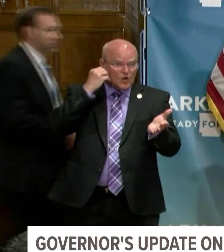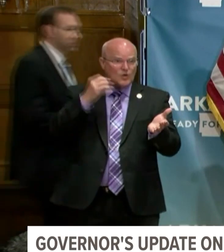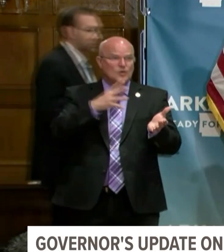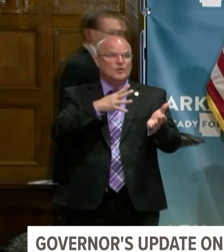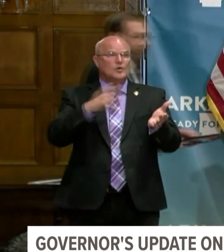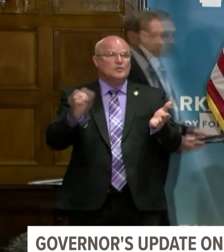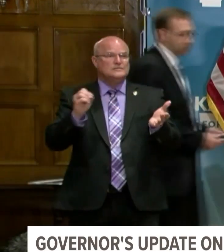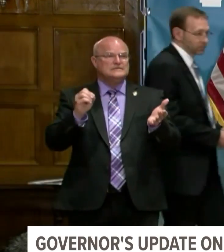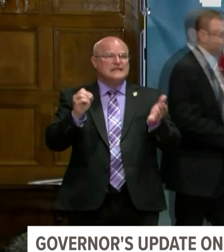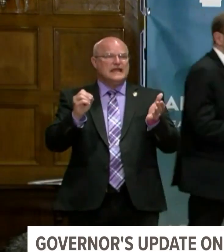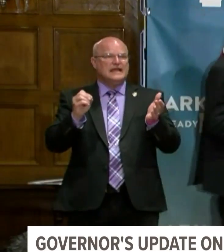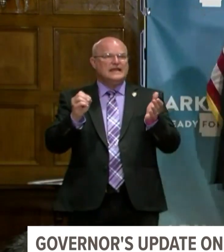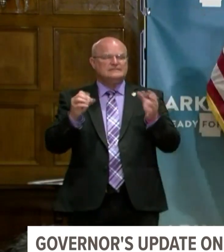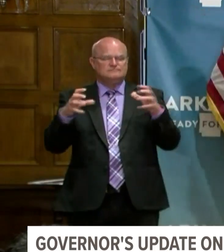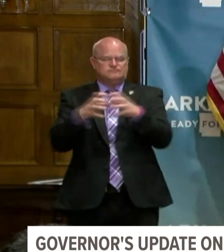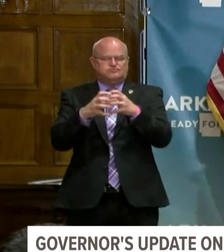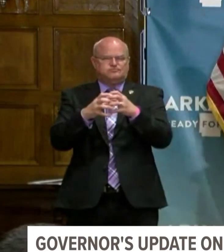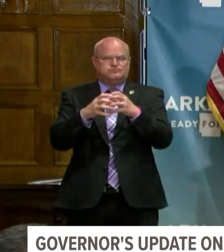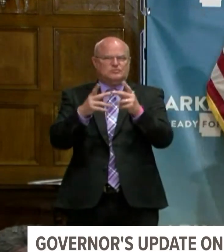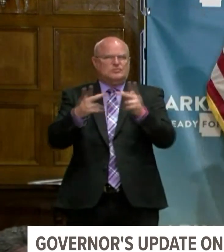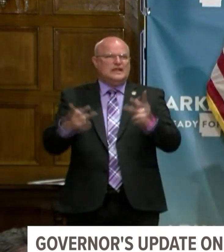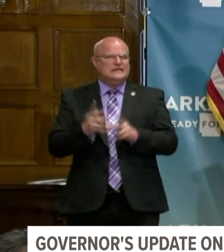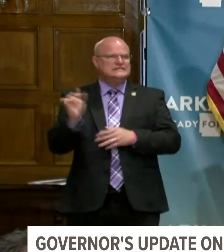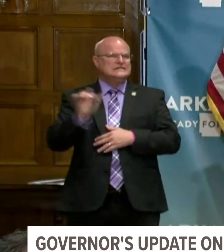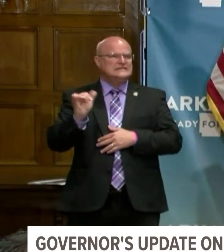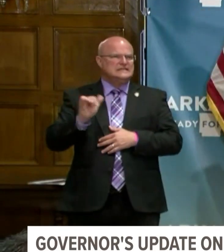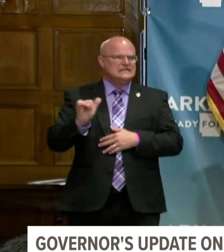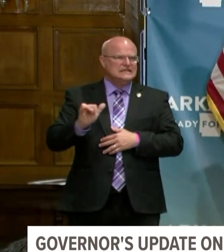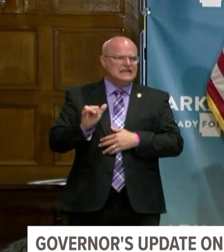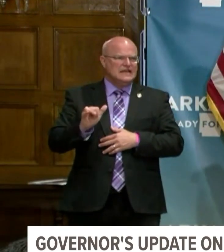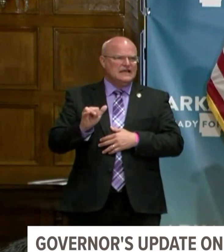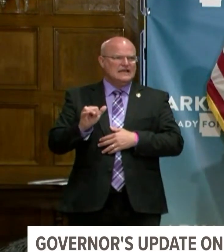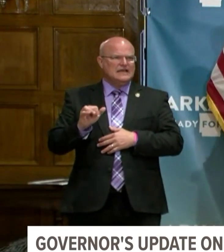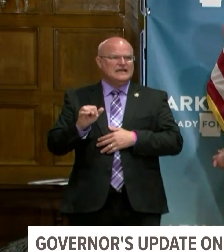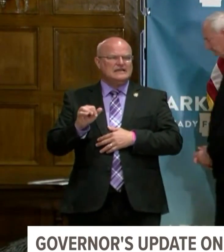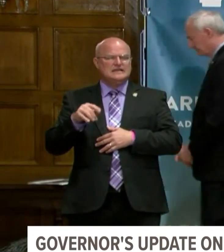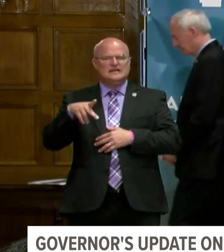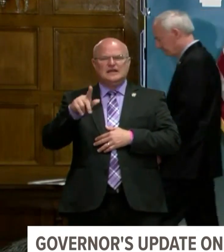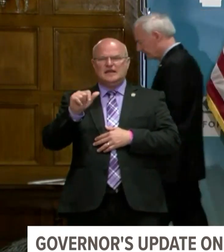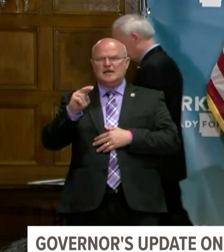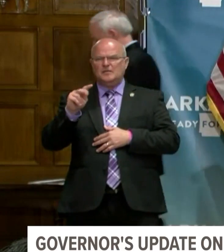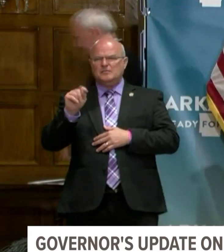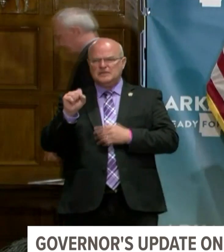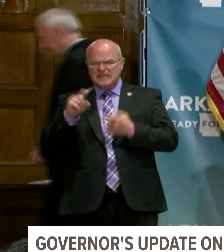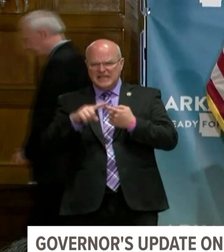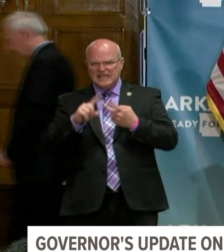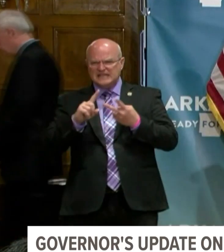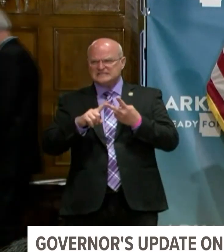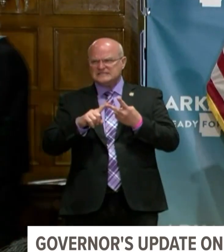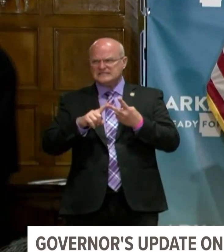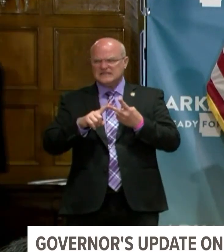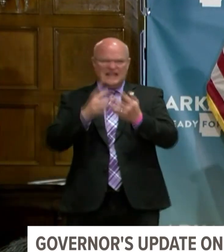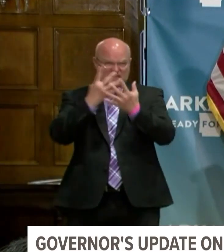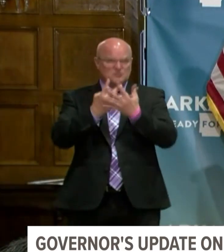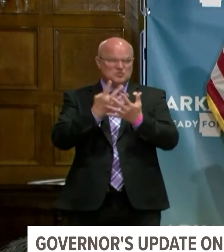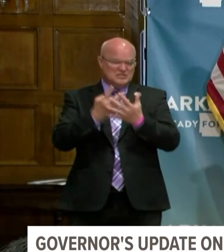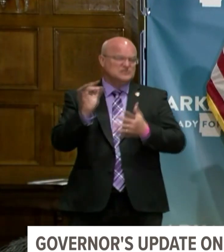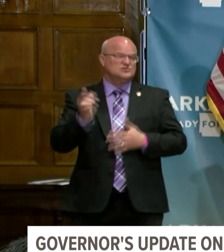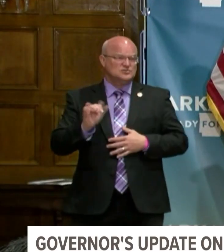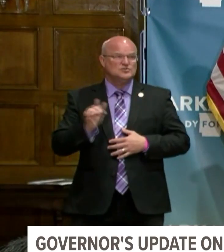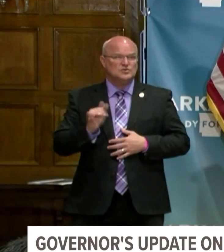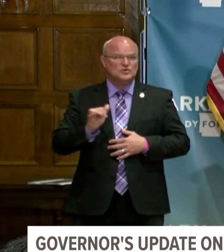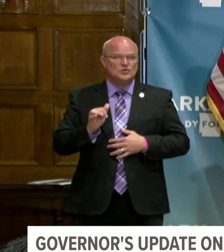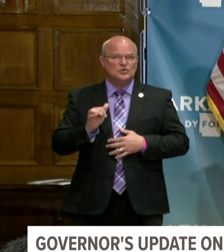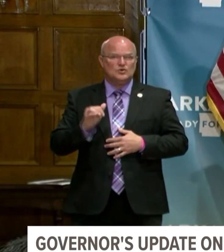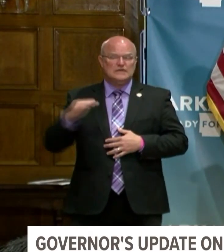and congregate settings like plants, I imagine, and the prisons,